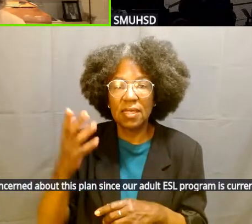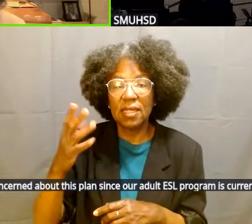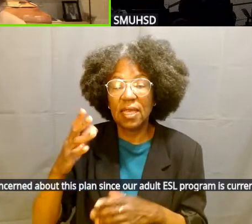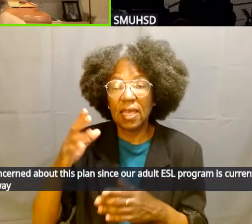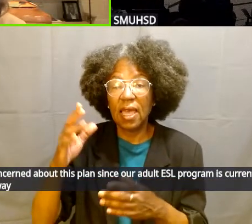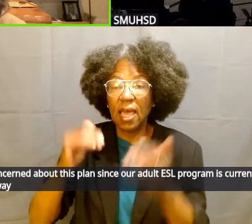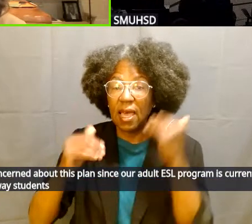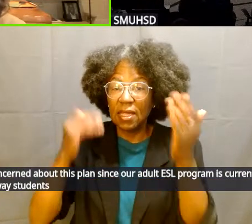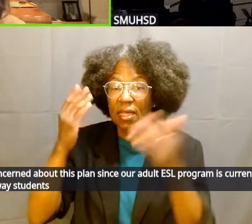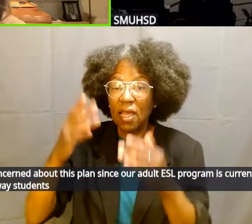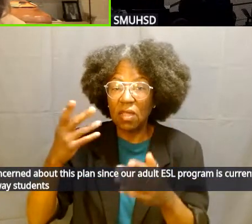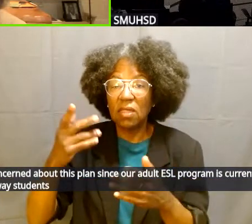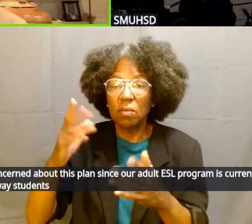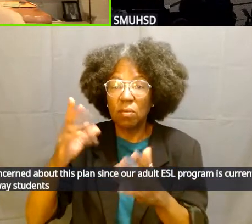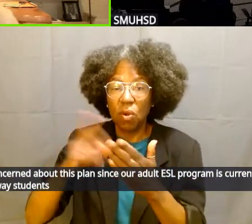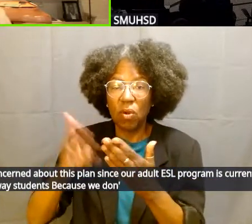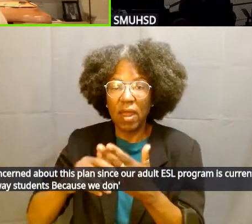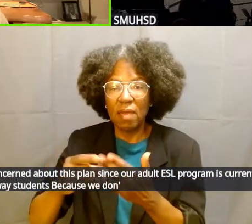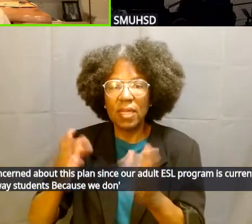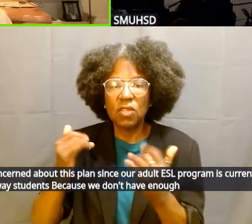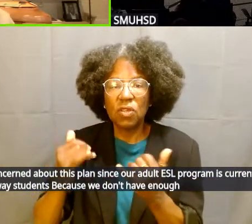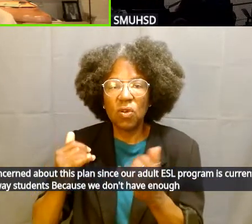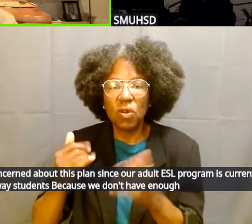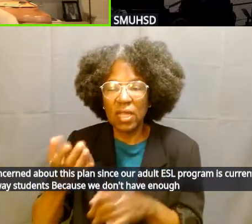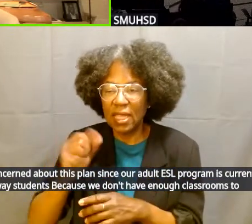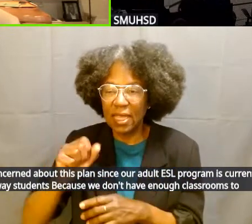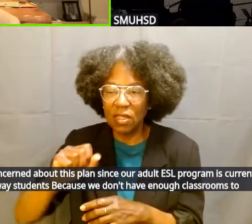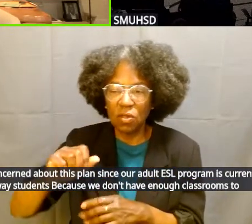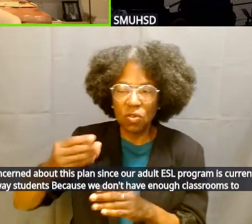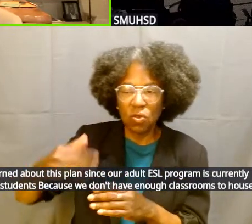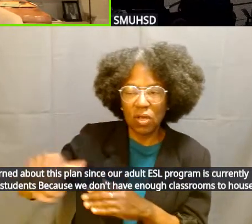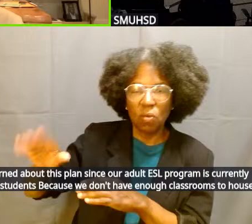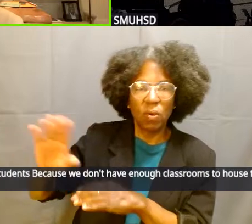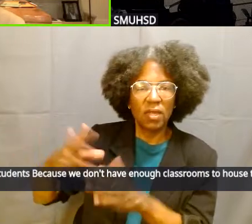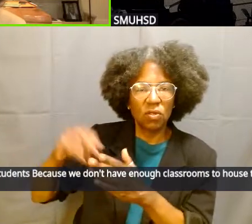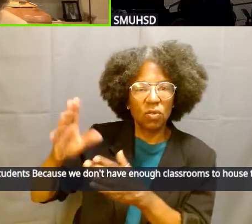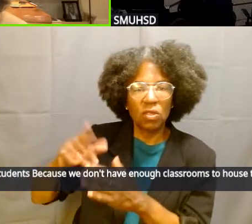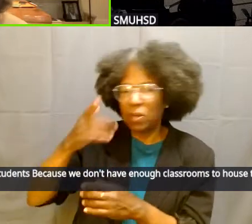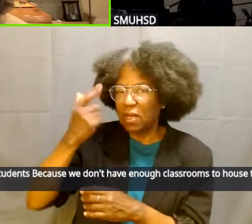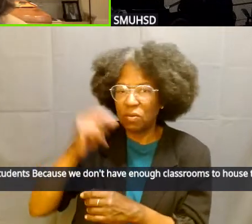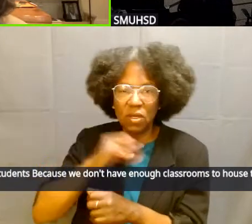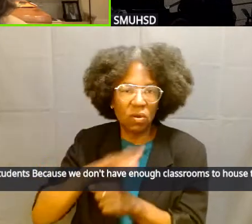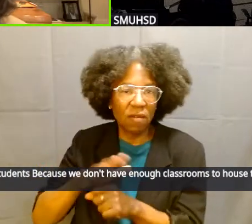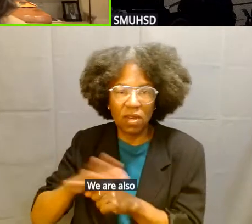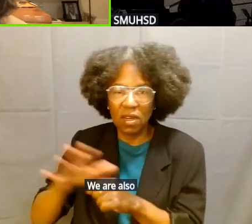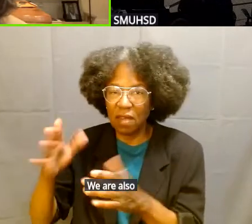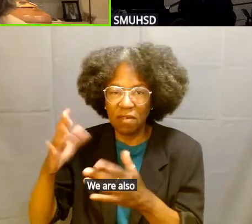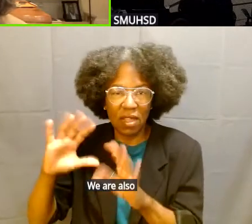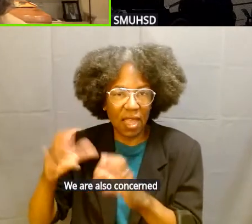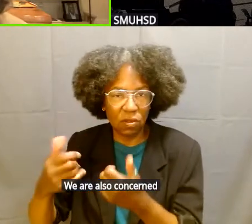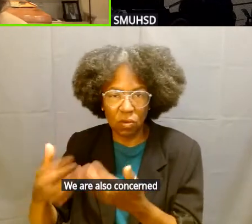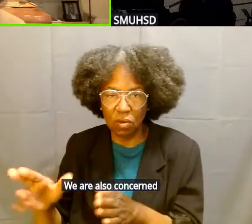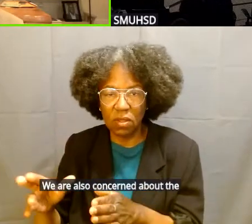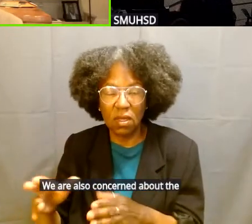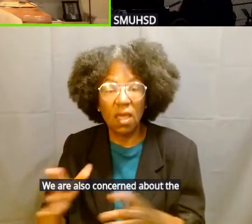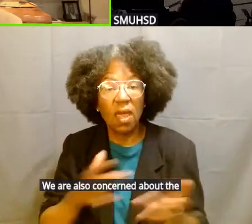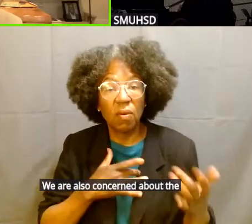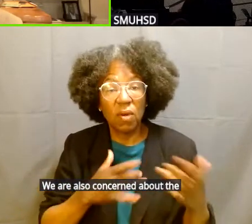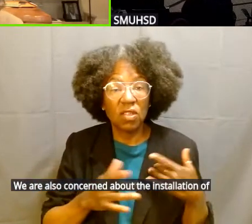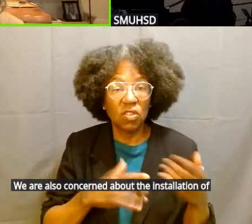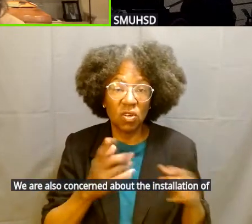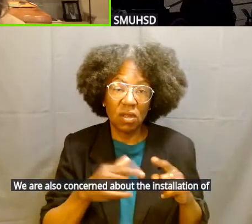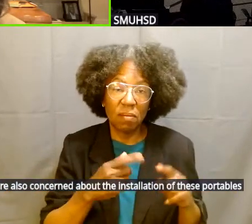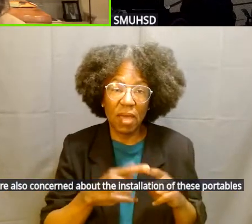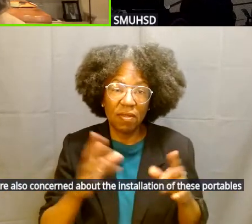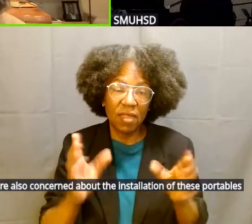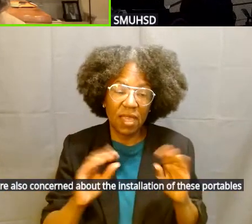students because we don't have enough classrooms to house them in the morning. We are also concerned about the installation of these portables during